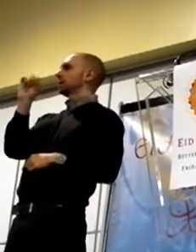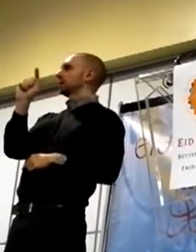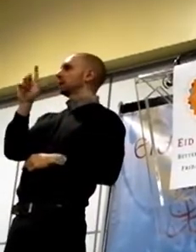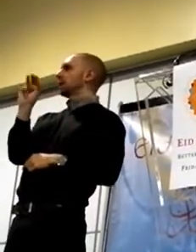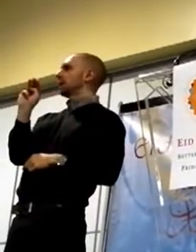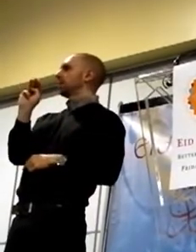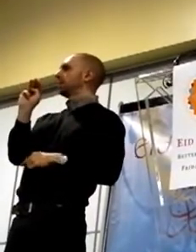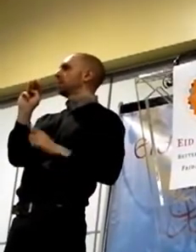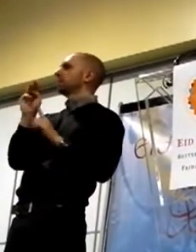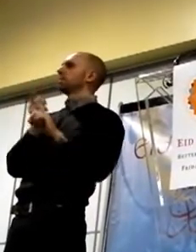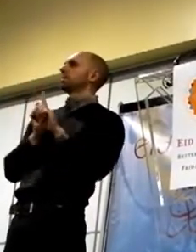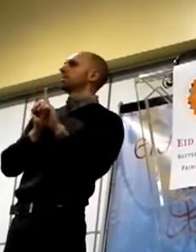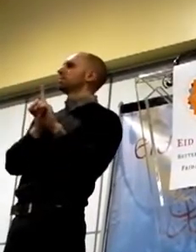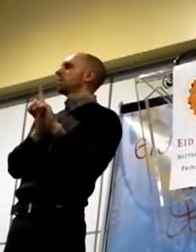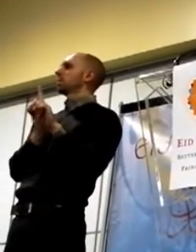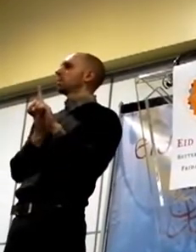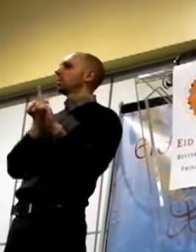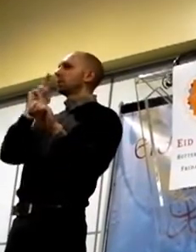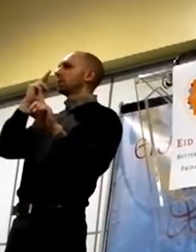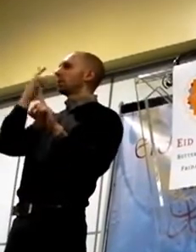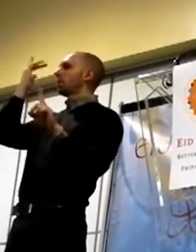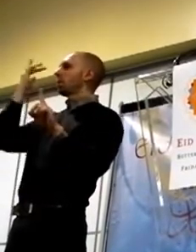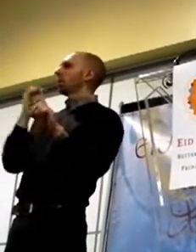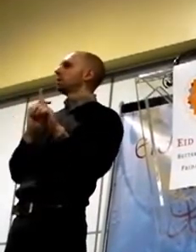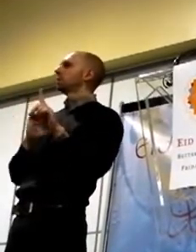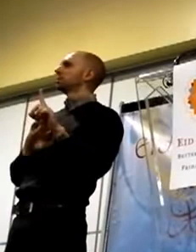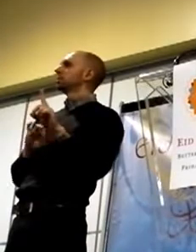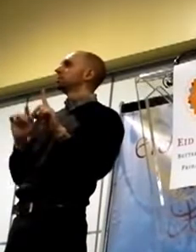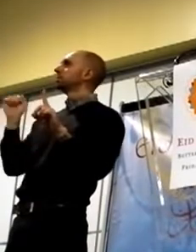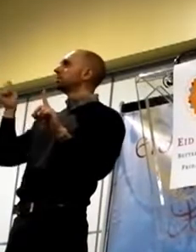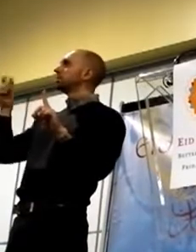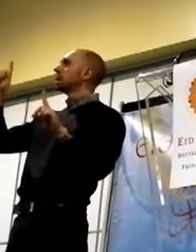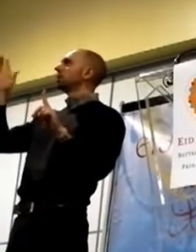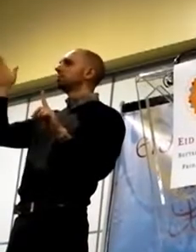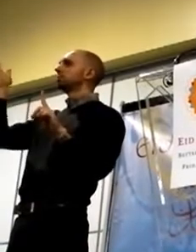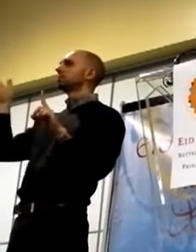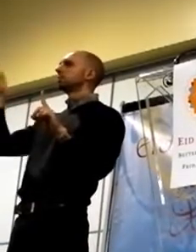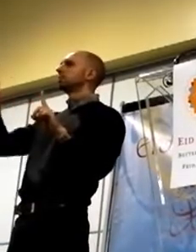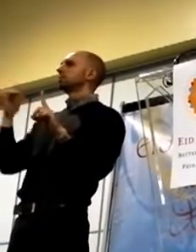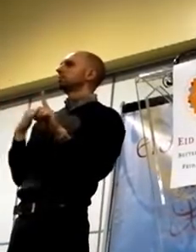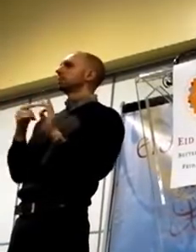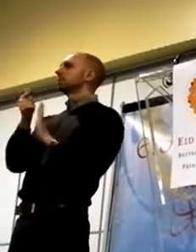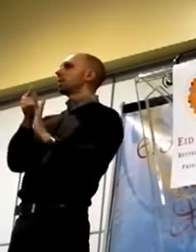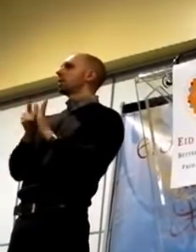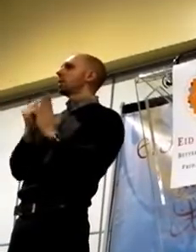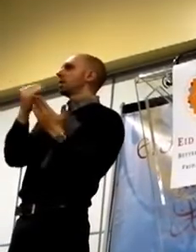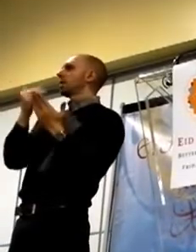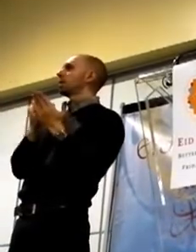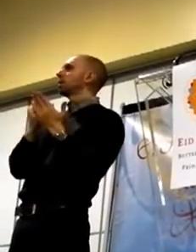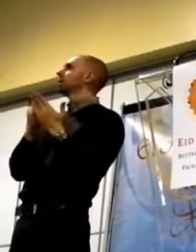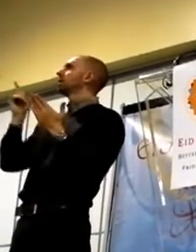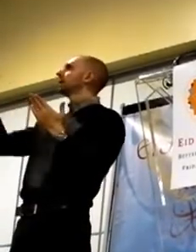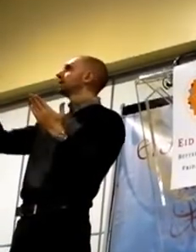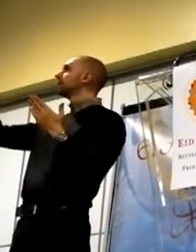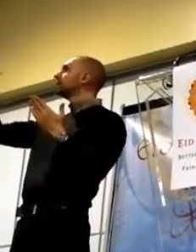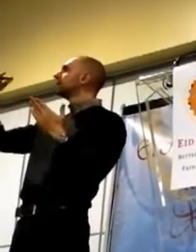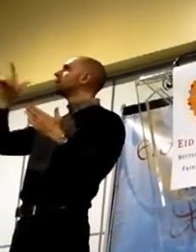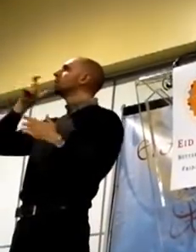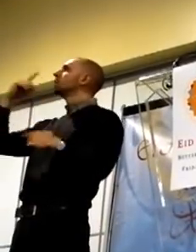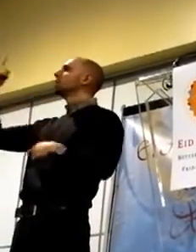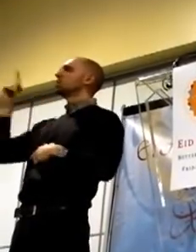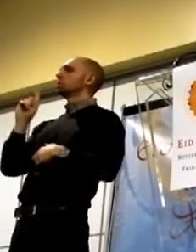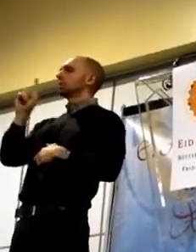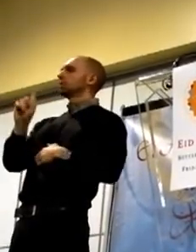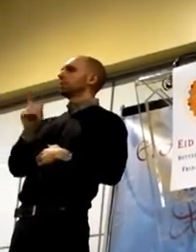mission, that Allah subhanahu wa ta'ala, God Almighty, has sent the Prophet Muhammad sallallahu alayhi wa